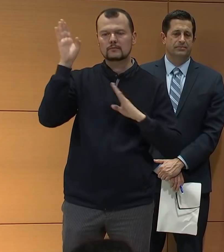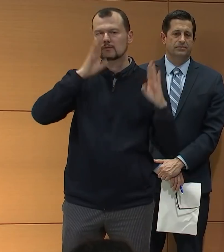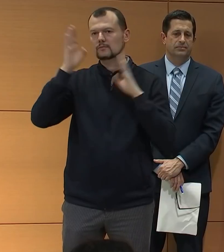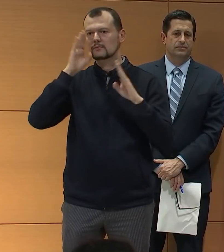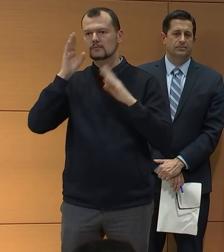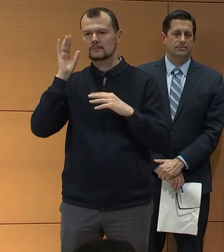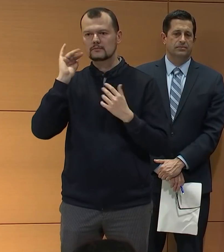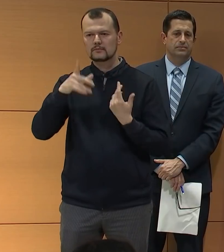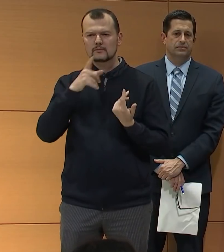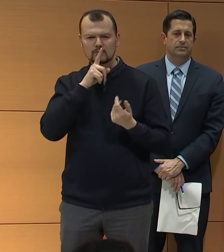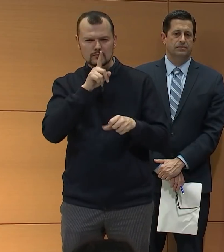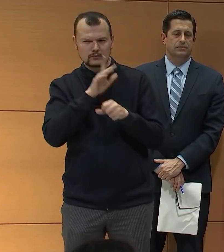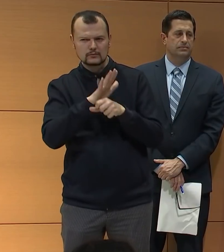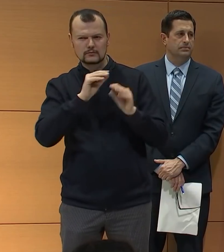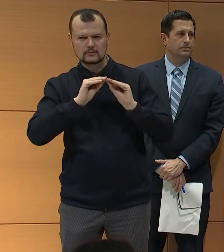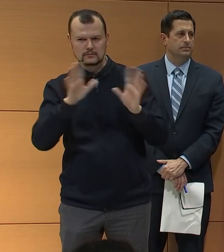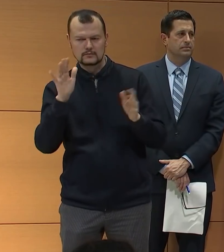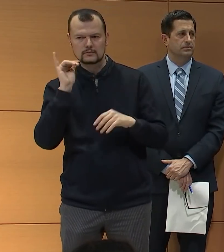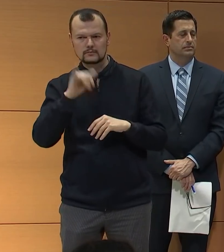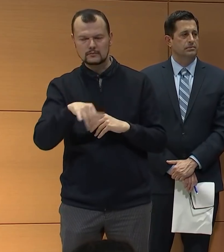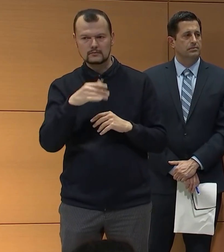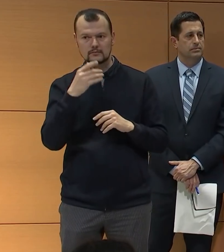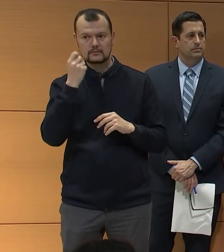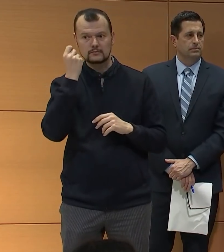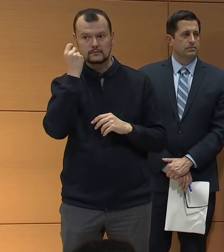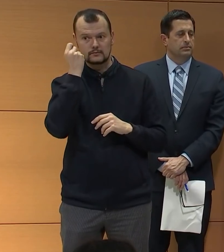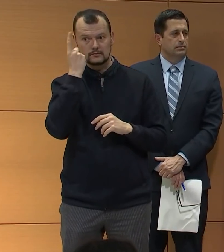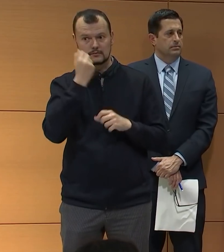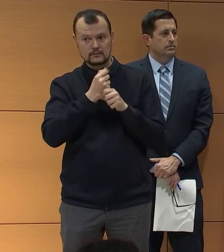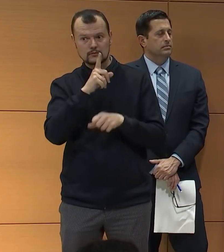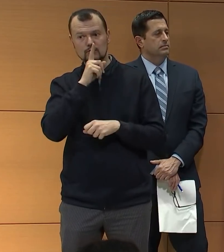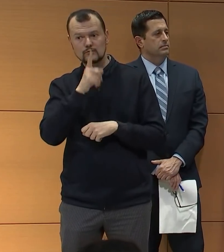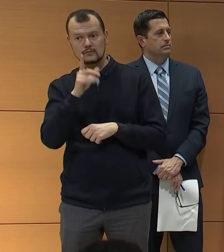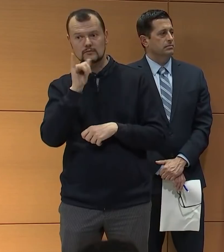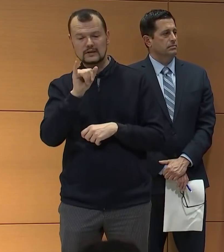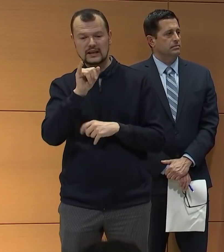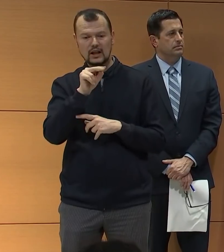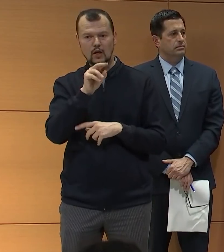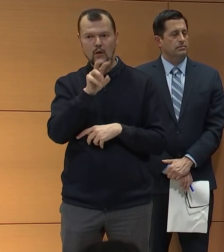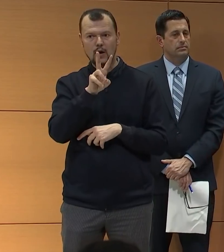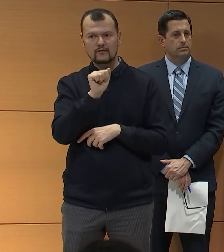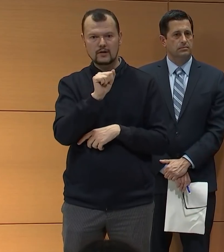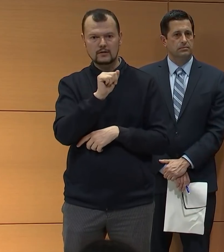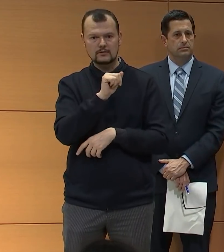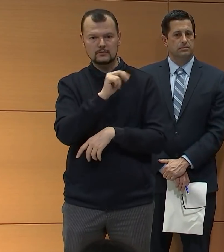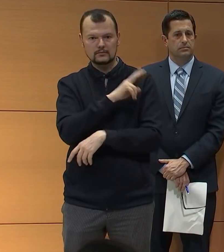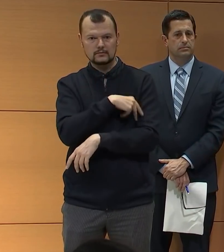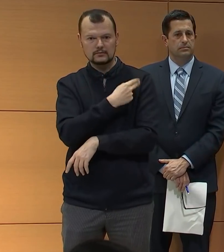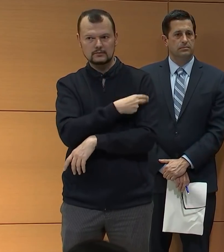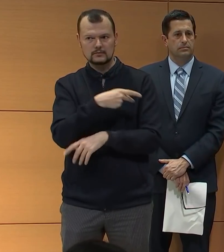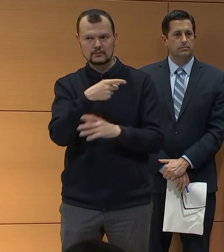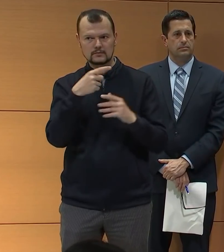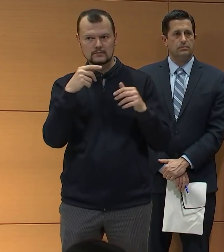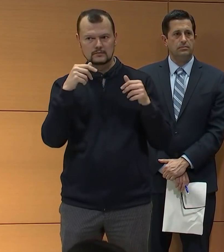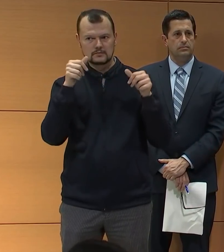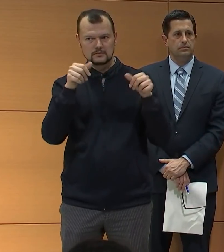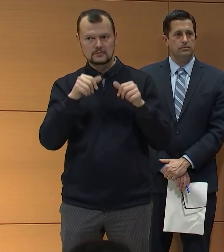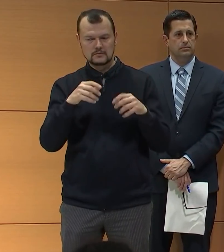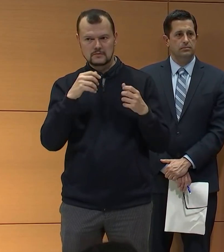Nova hasn't seen that. We've certainly seen some people come in concerned, and that's not at all surprising. We did our